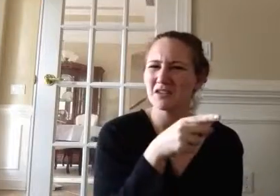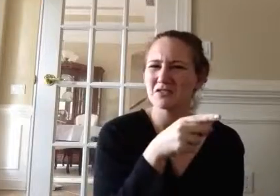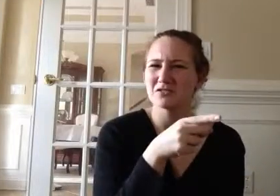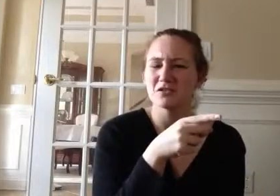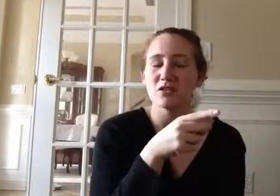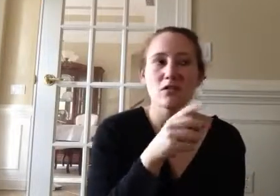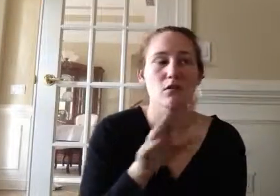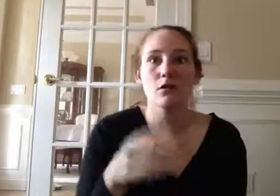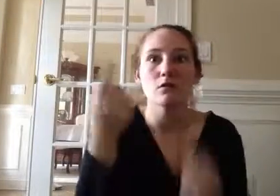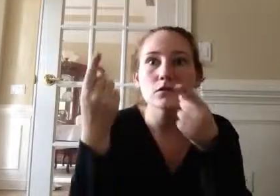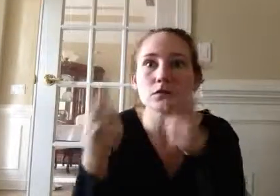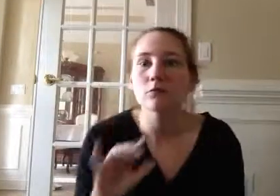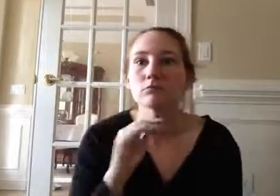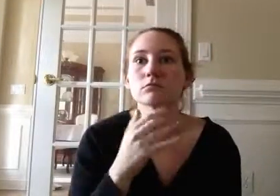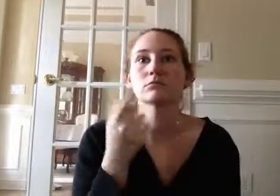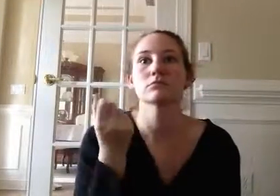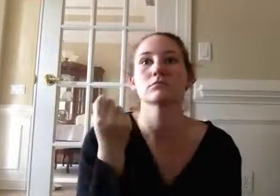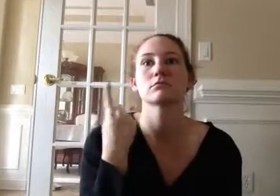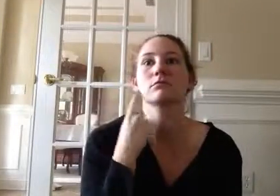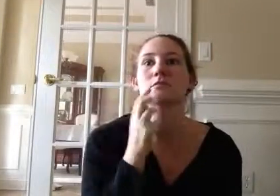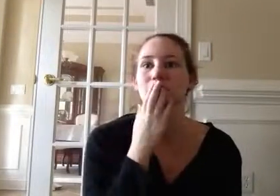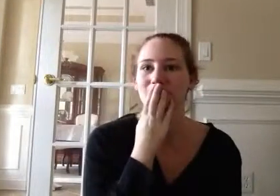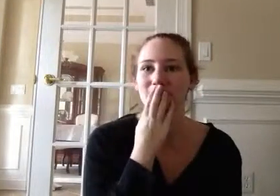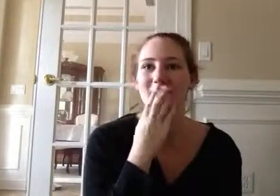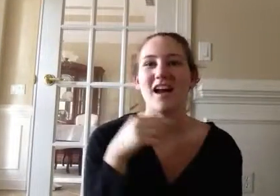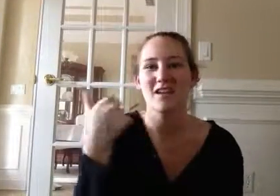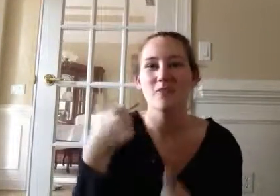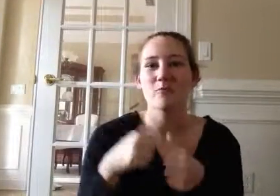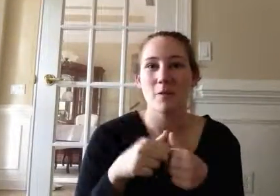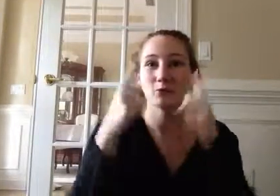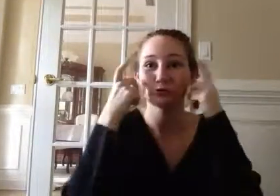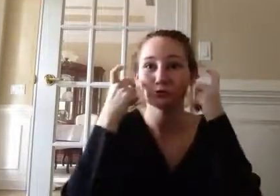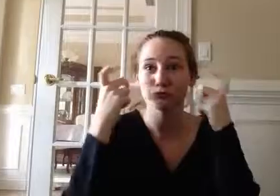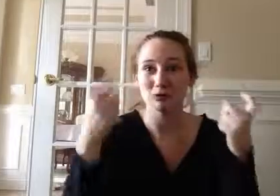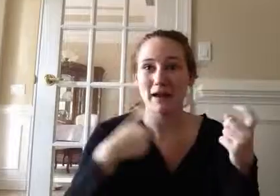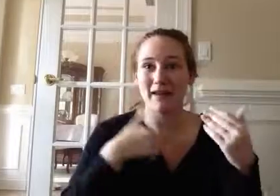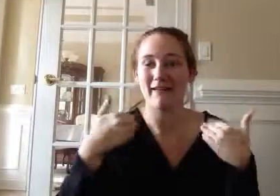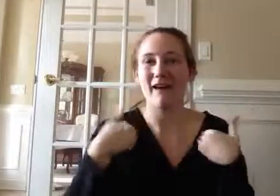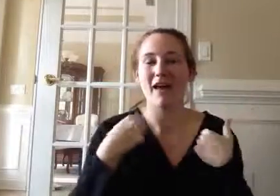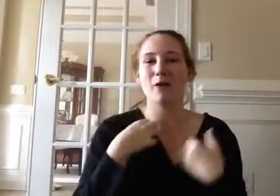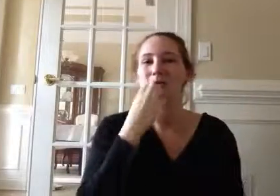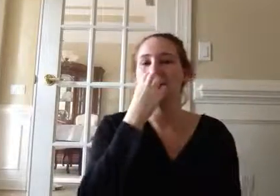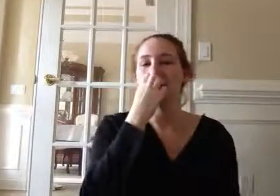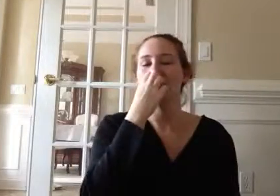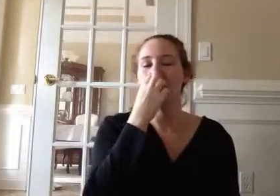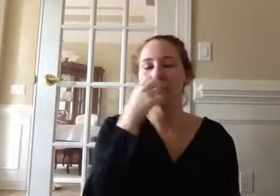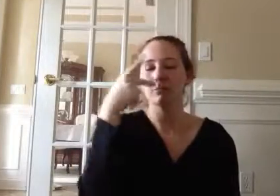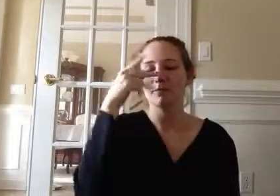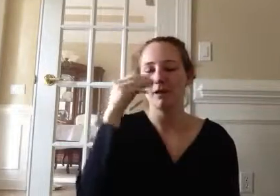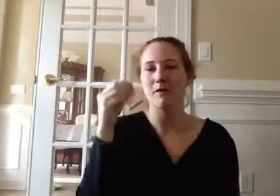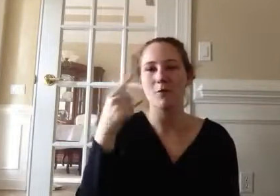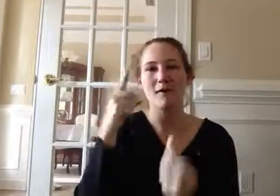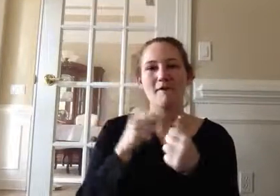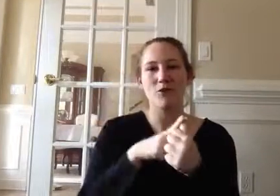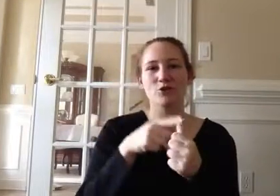of a sudden, it dawned on me. I remembered a dream I had under anesthesia when I was here for my first procedure.